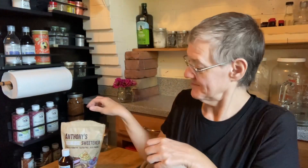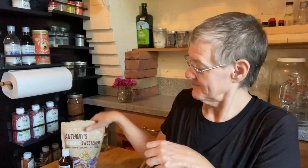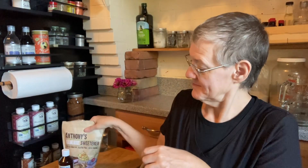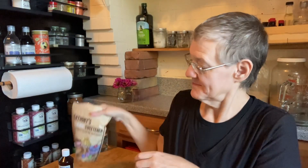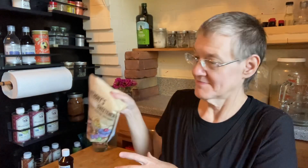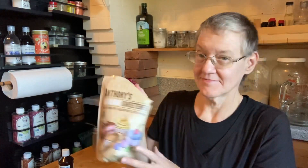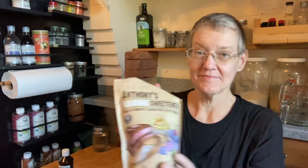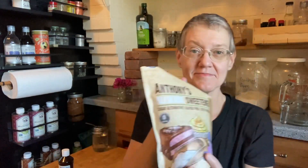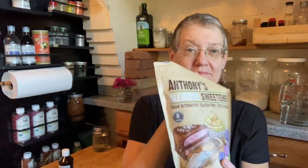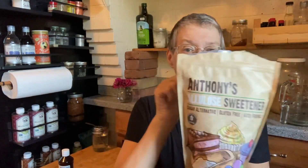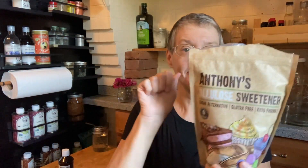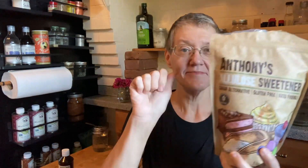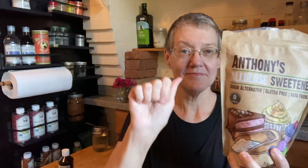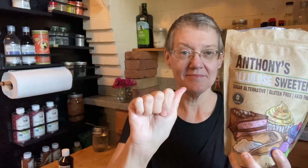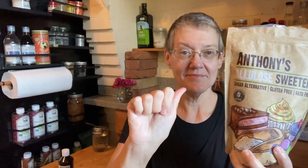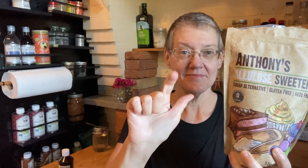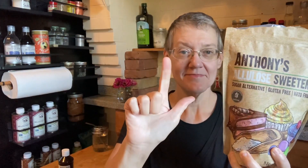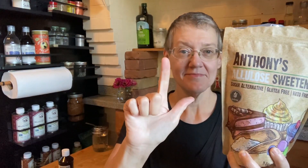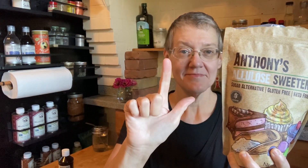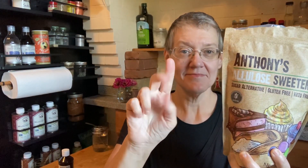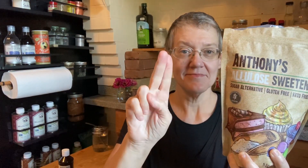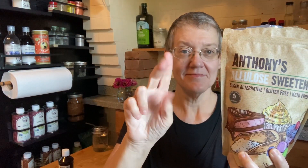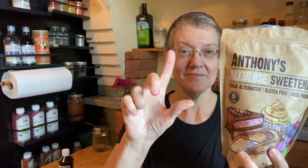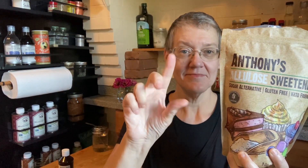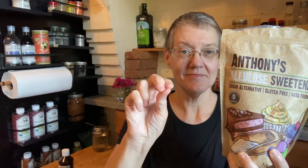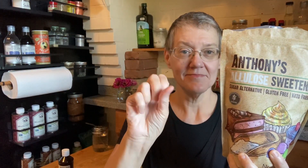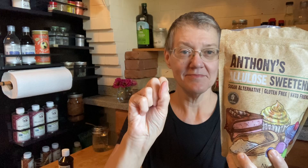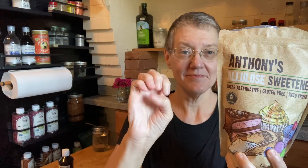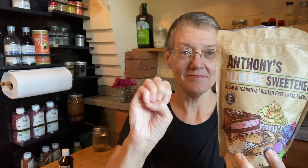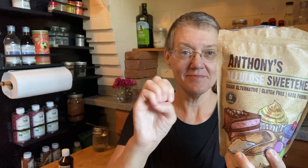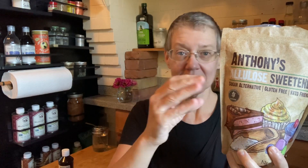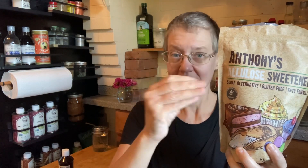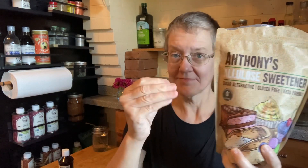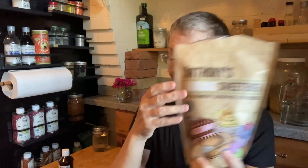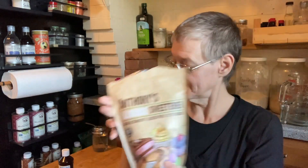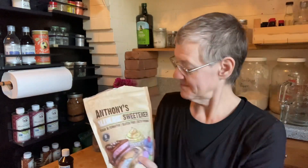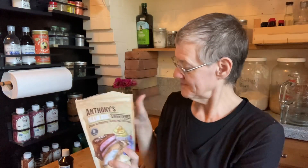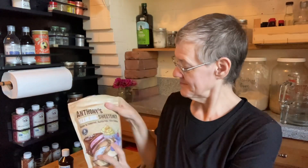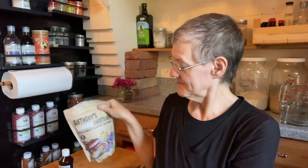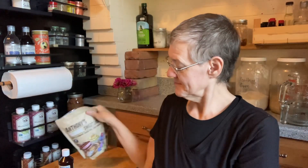Now today we're going to use the sweetener Allulose and